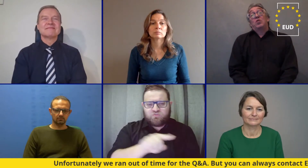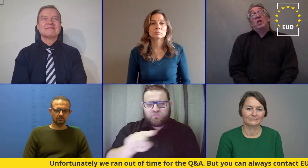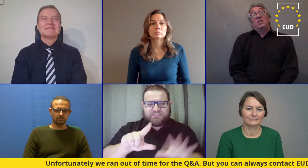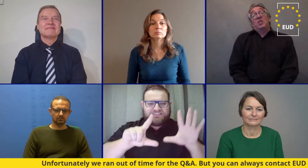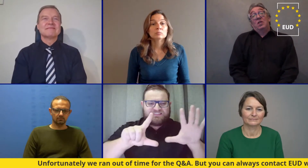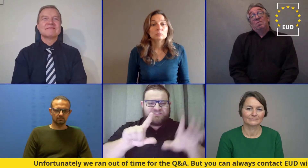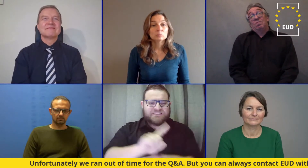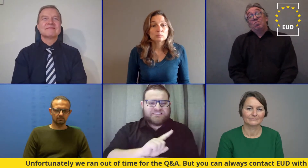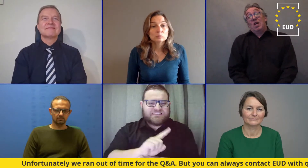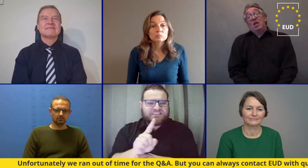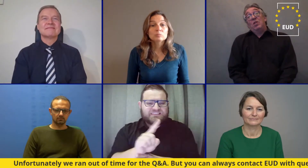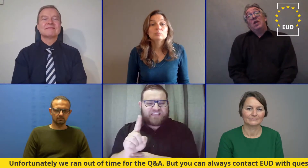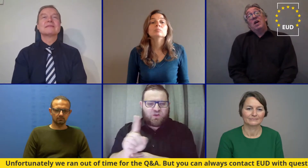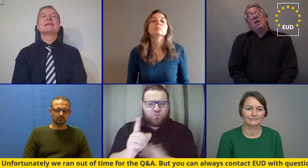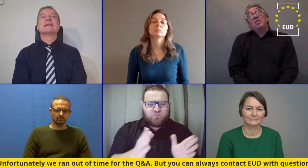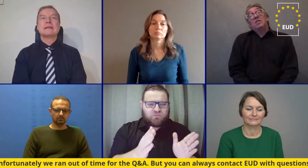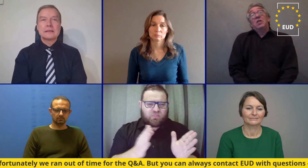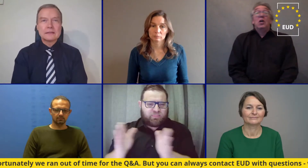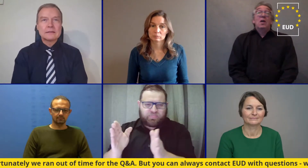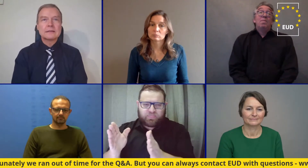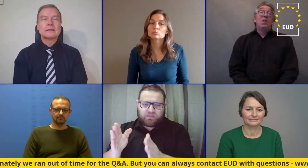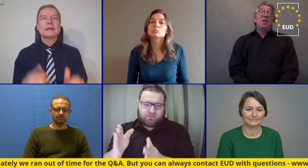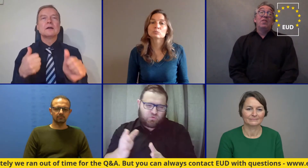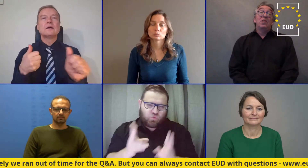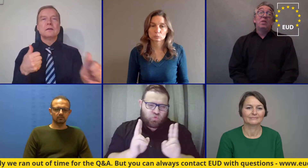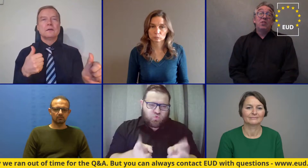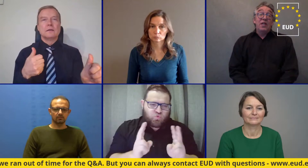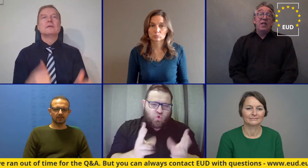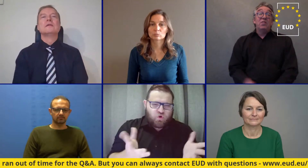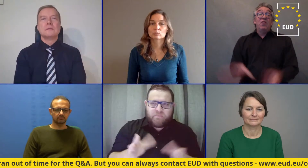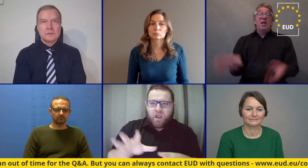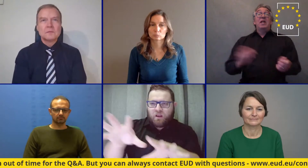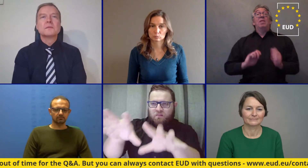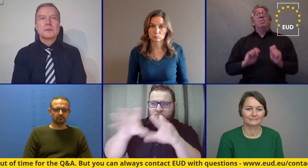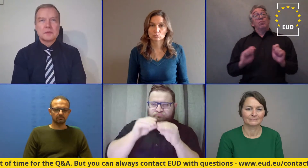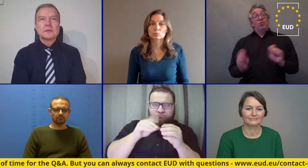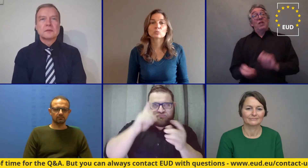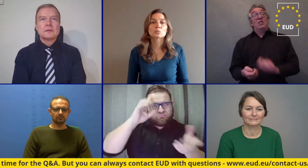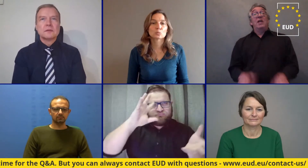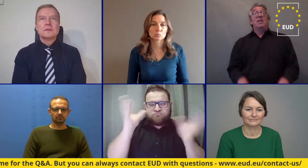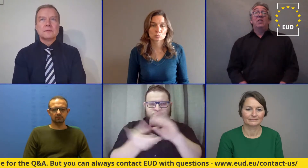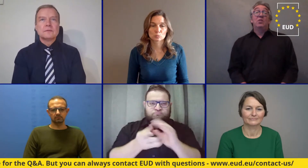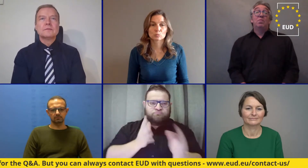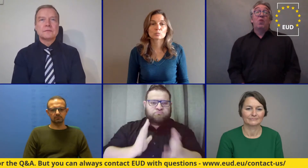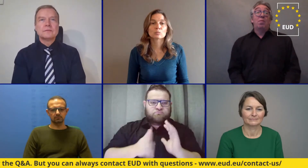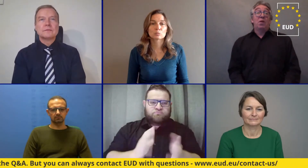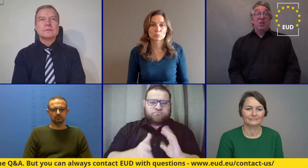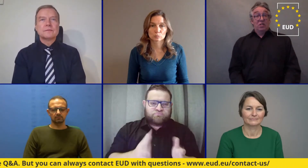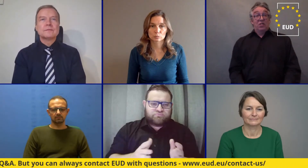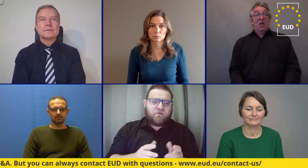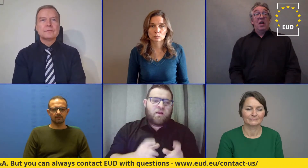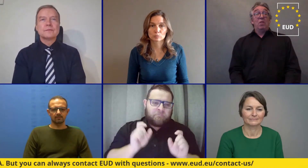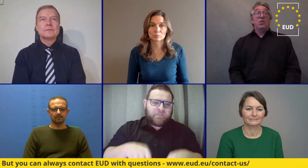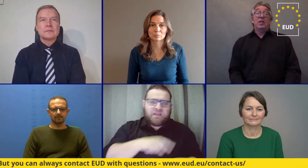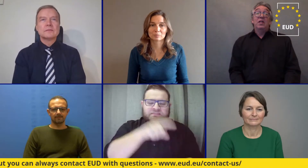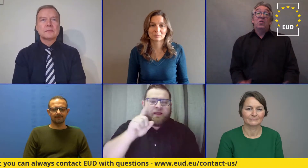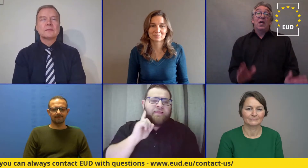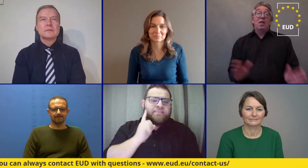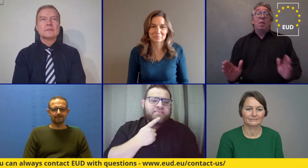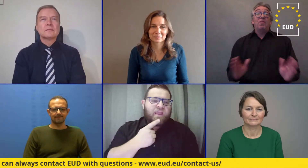sign-supported language, and the deaf interpreter takes the feed and translates it into proper sign language. And this will take about